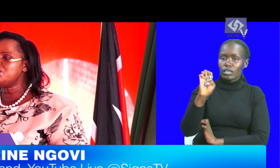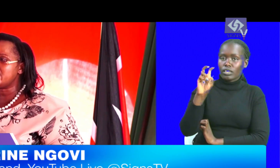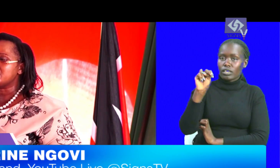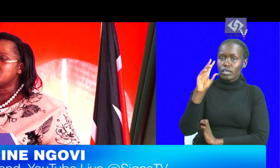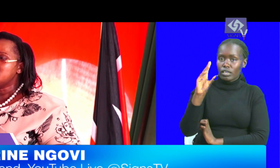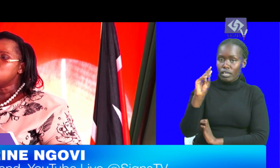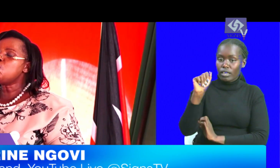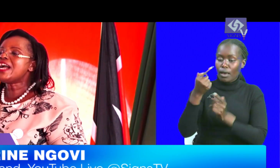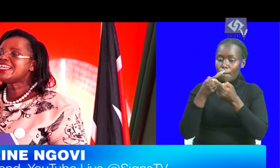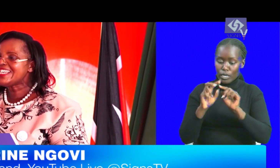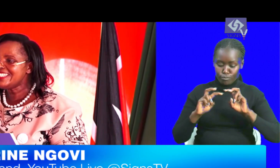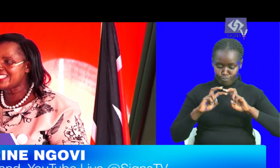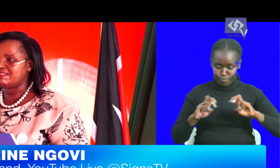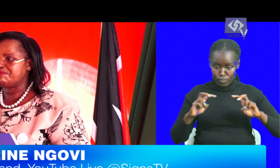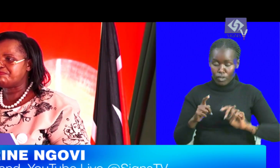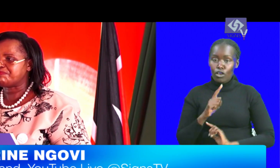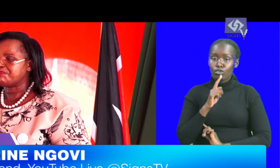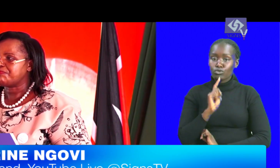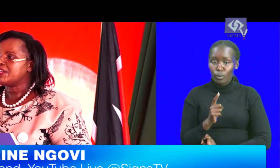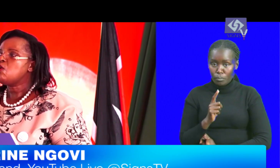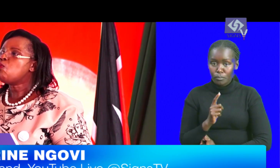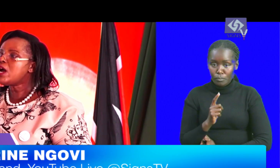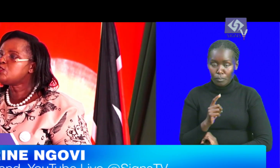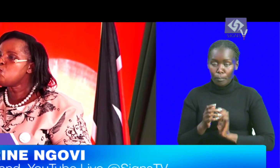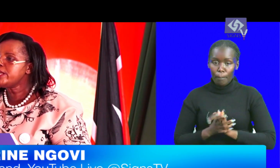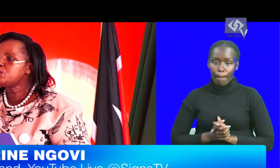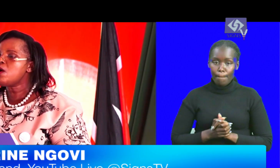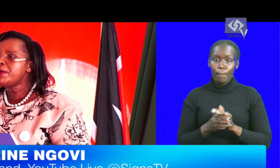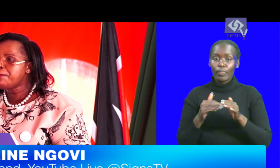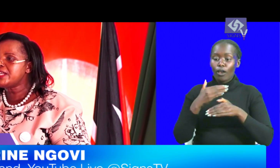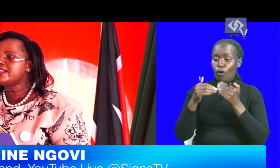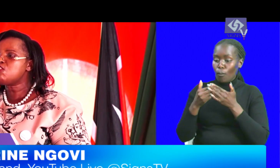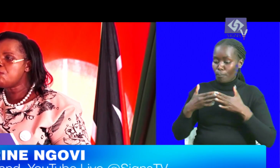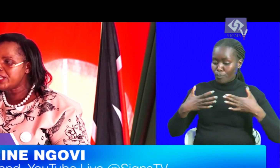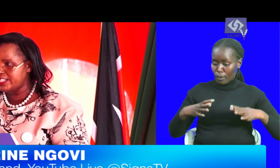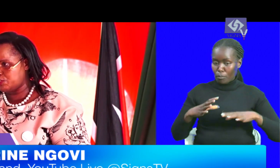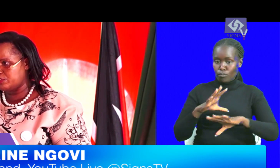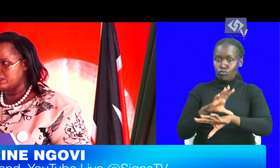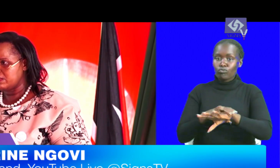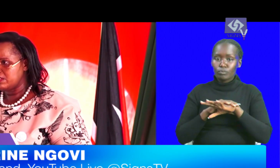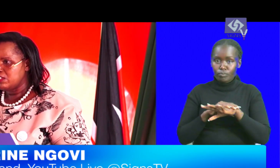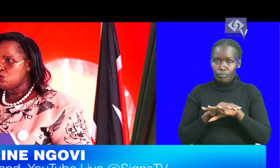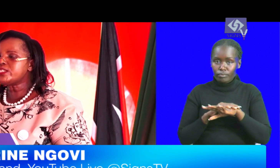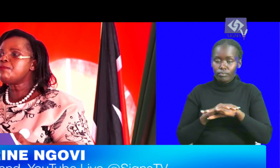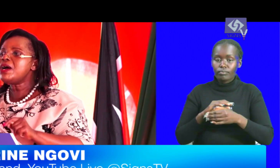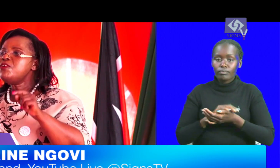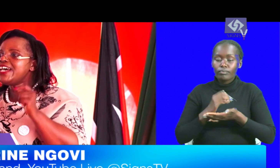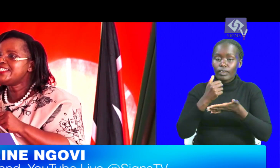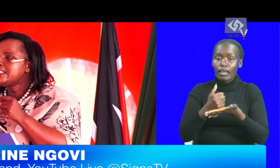tutatafuta. Tuhakikishe watu wetu wamepata compensation, kwa sababu that is